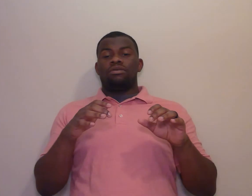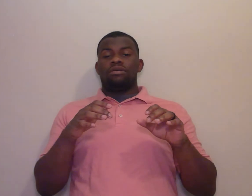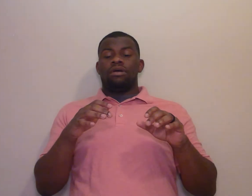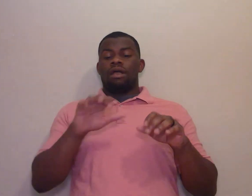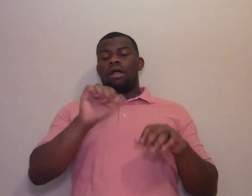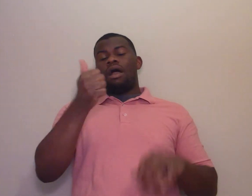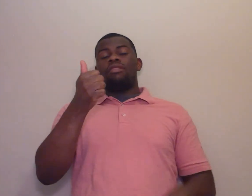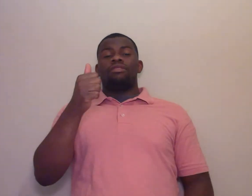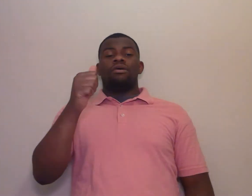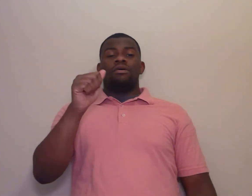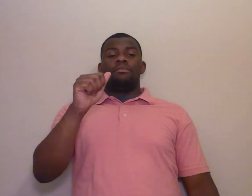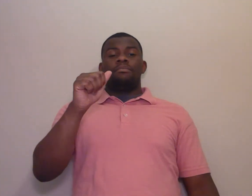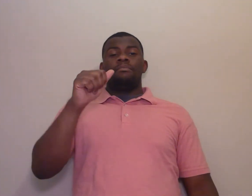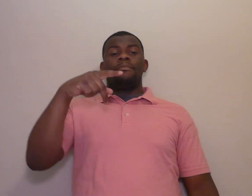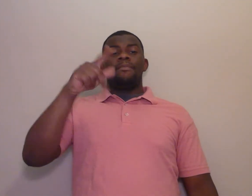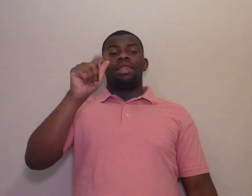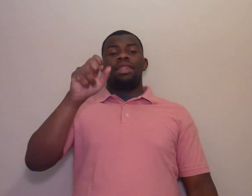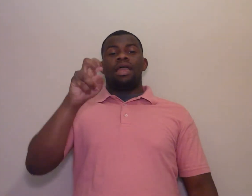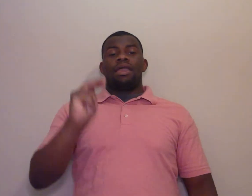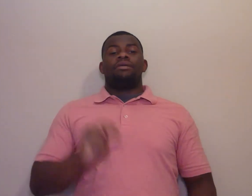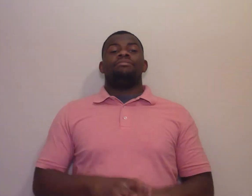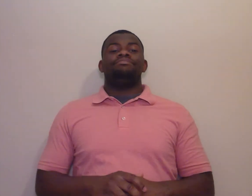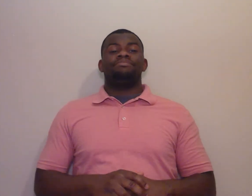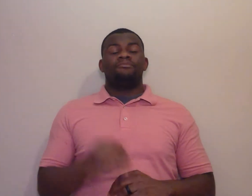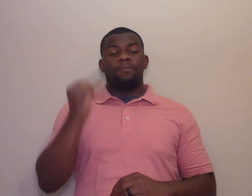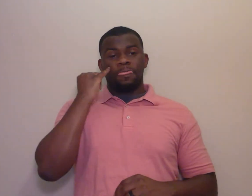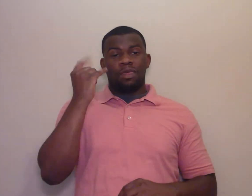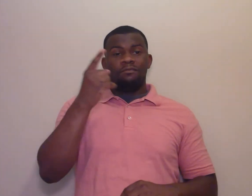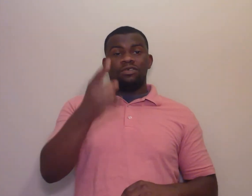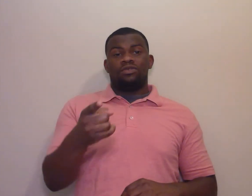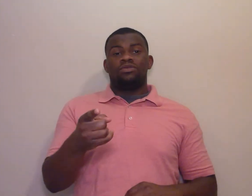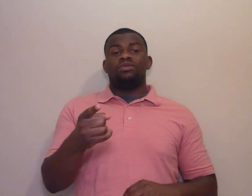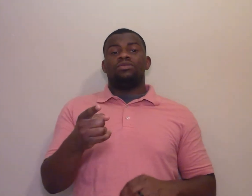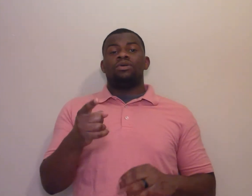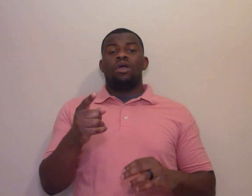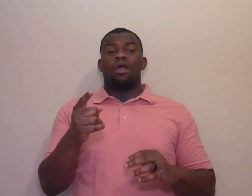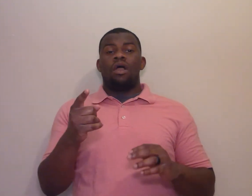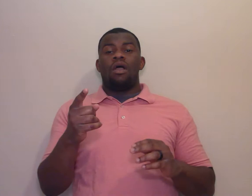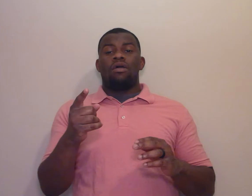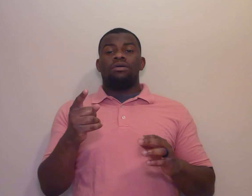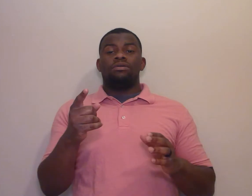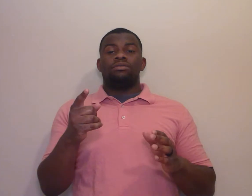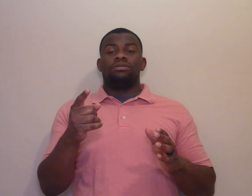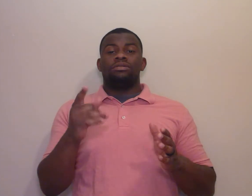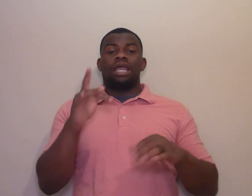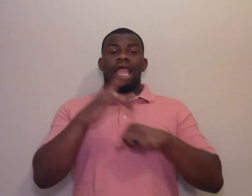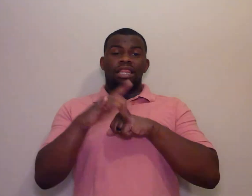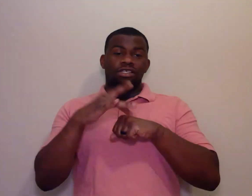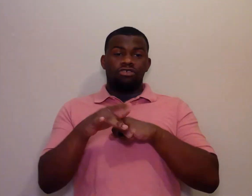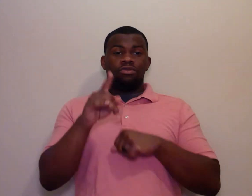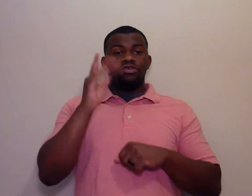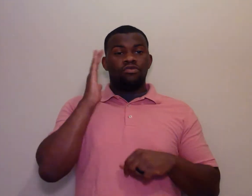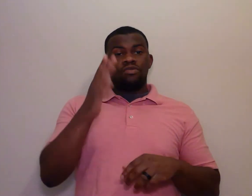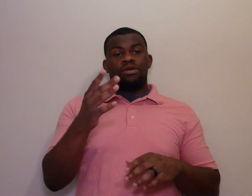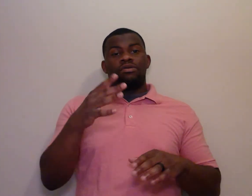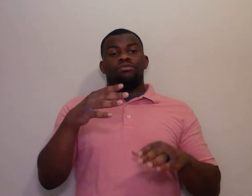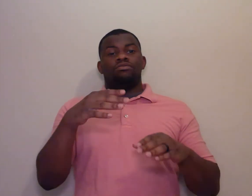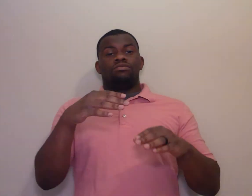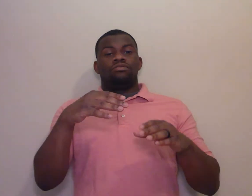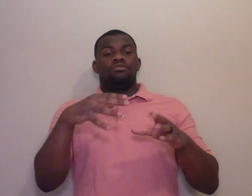pension plan. If you are eligible for the alternative plan, you should receive an email from Benefit Services at your